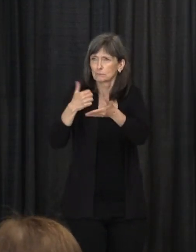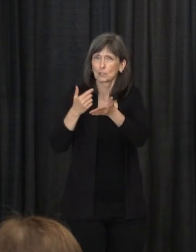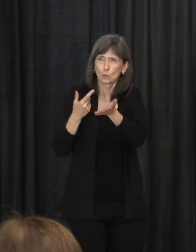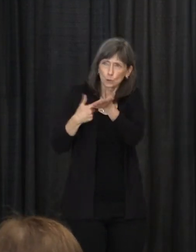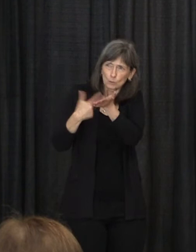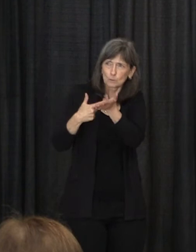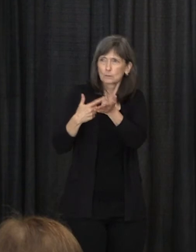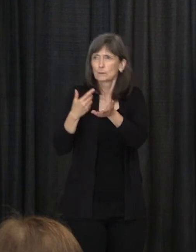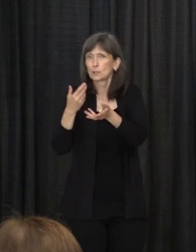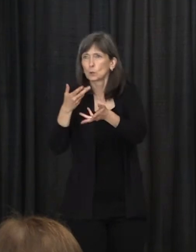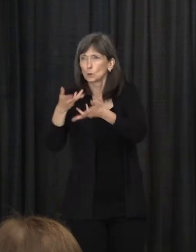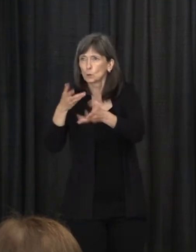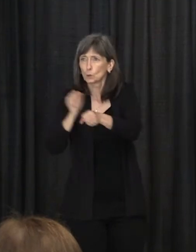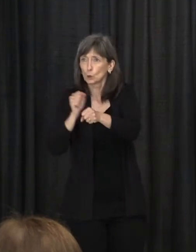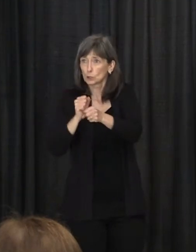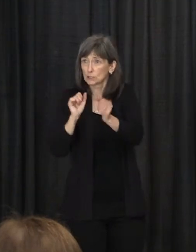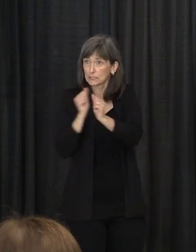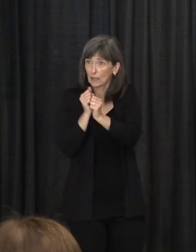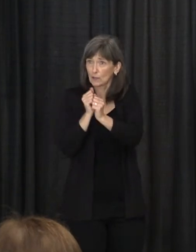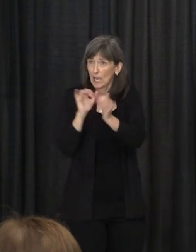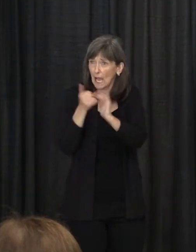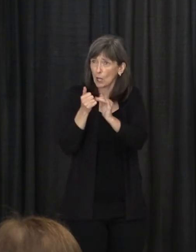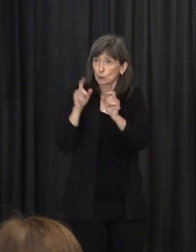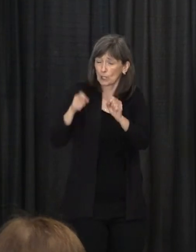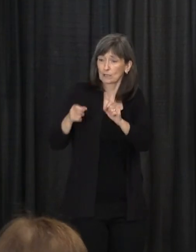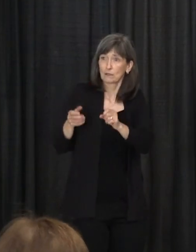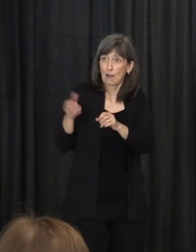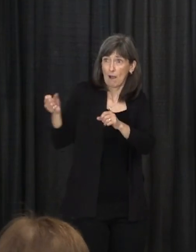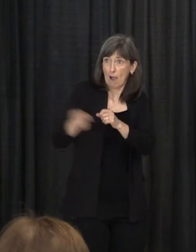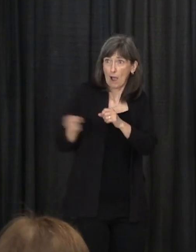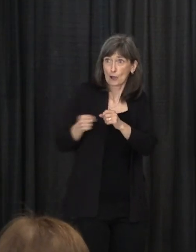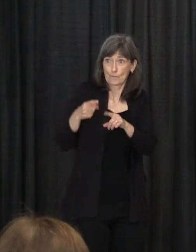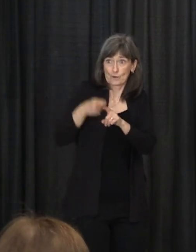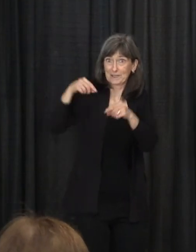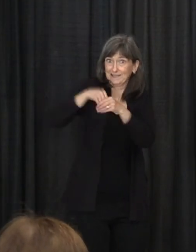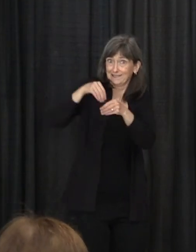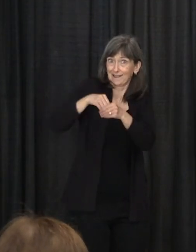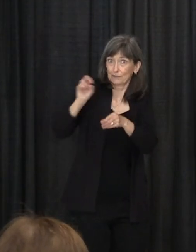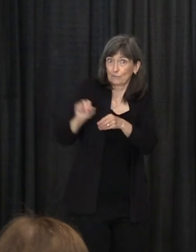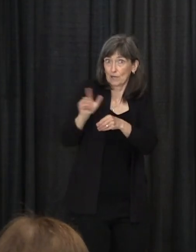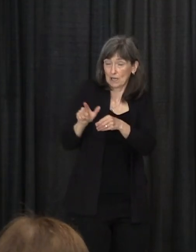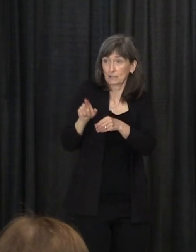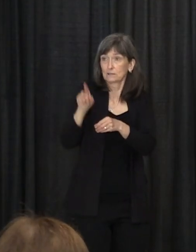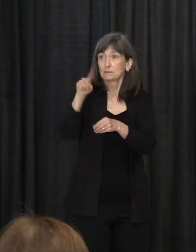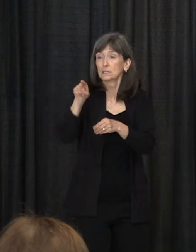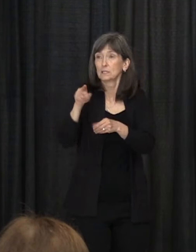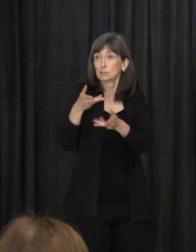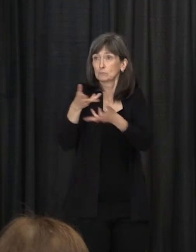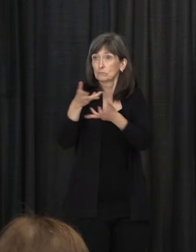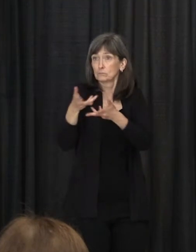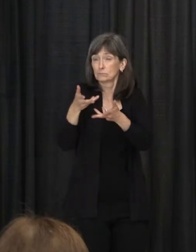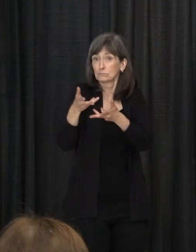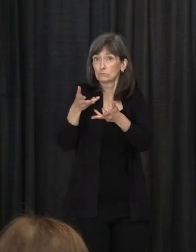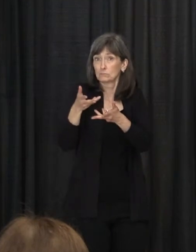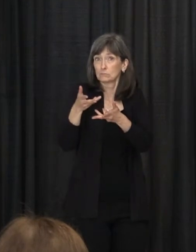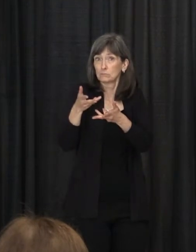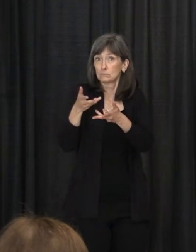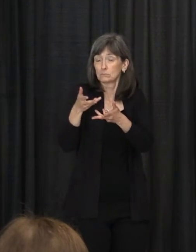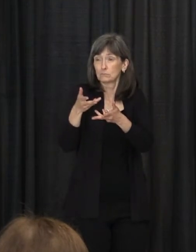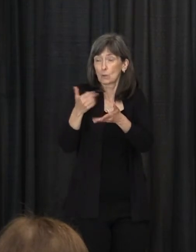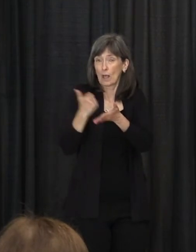employees, to recruit new employees from within the province, but we are going to be totally unreserved